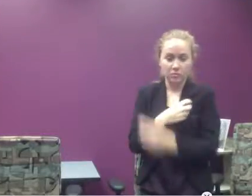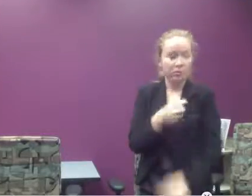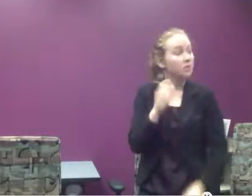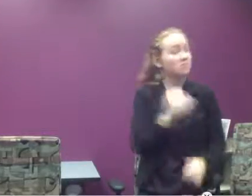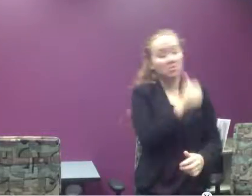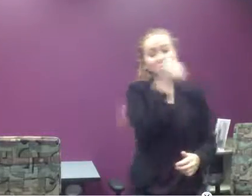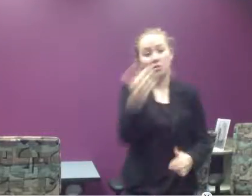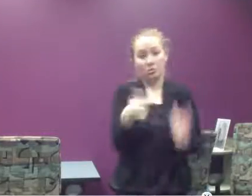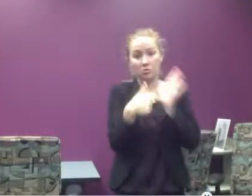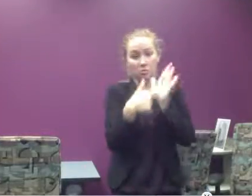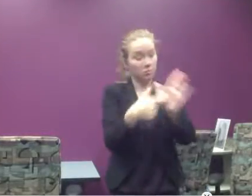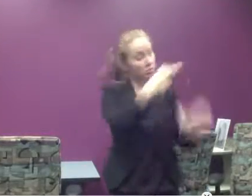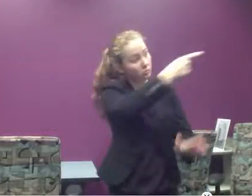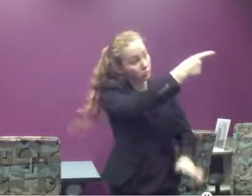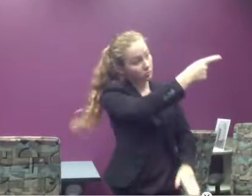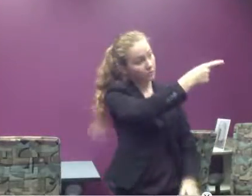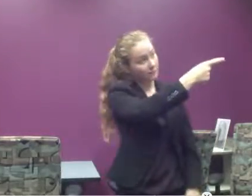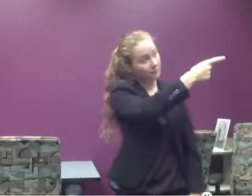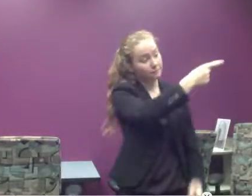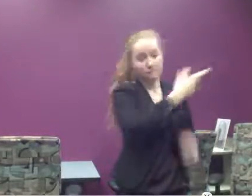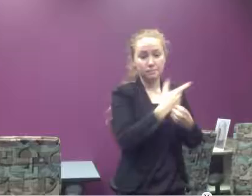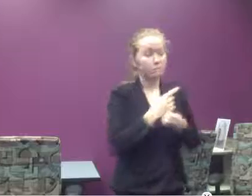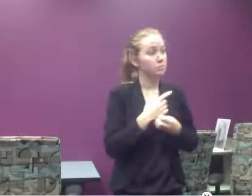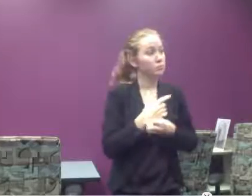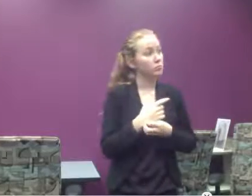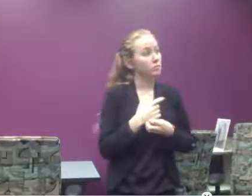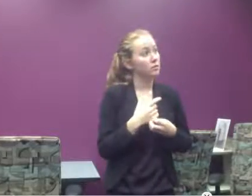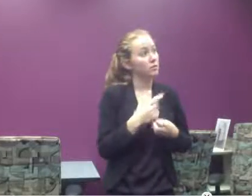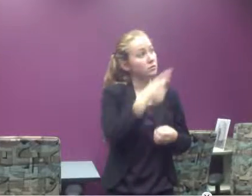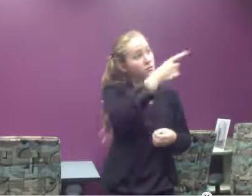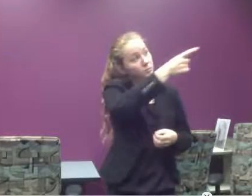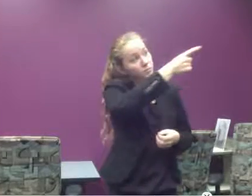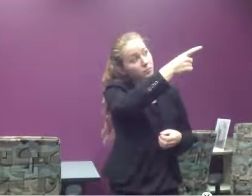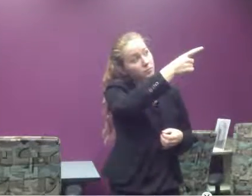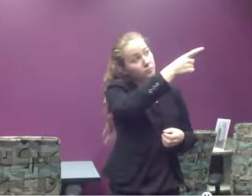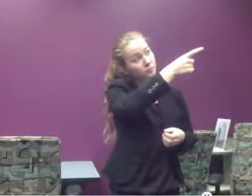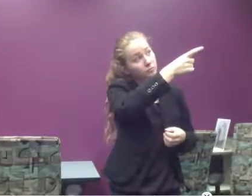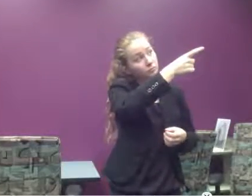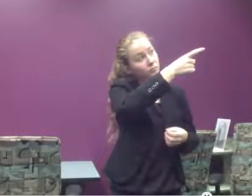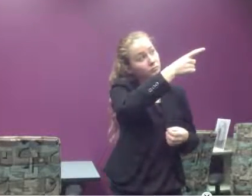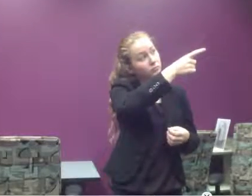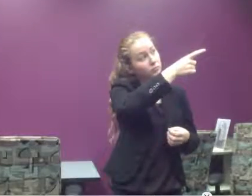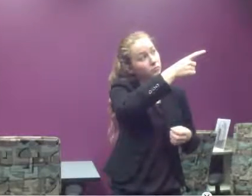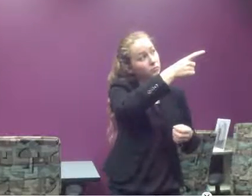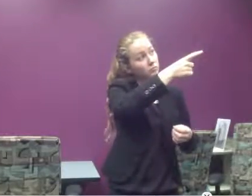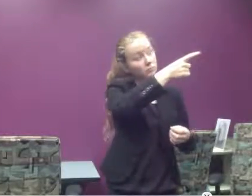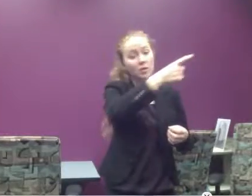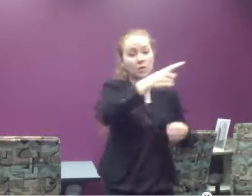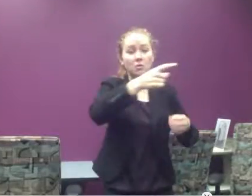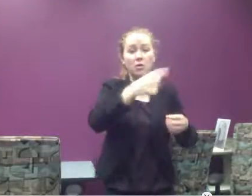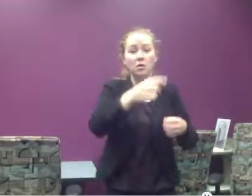She didn't care that it was a bone. Here's another example of a bone she's painted.